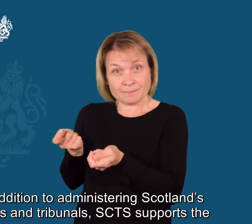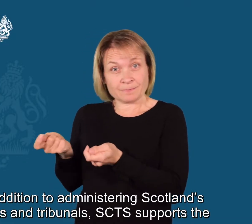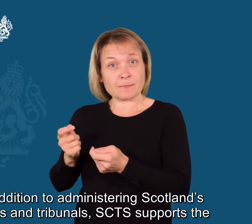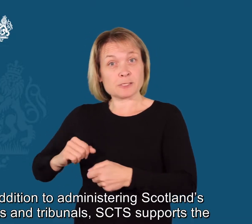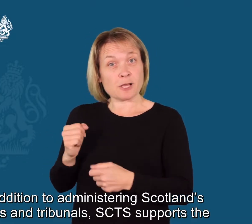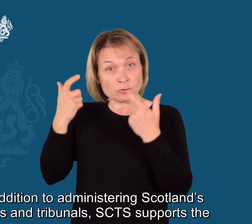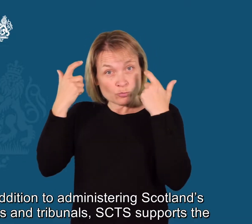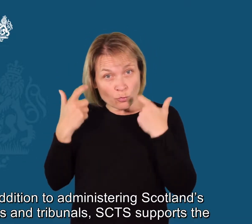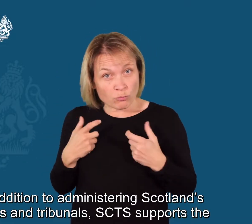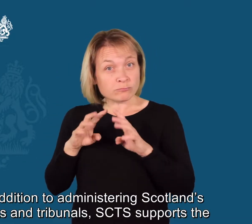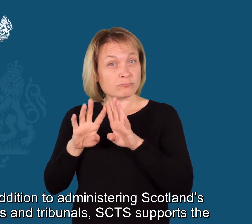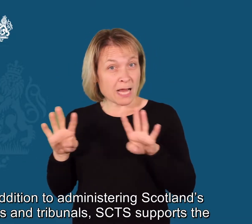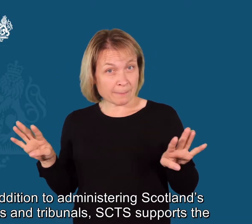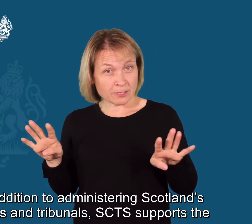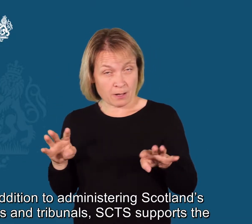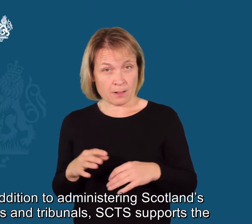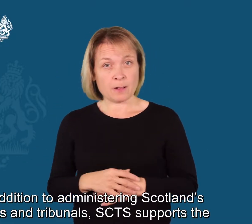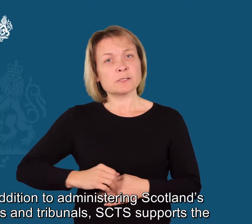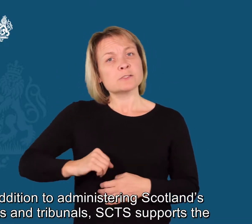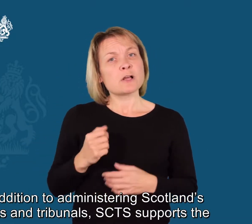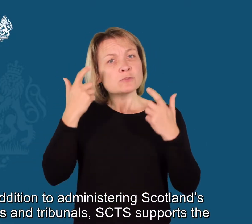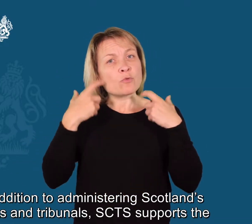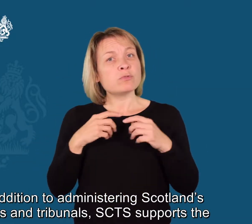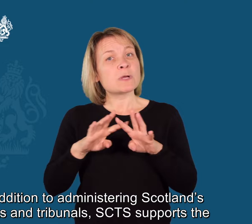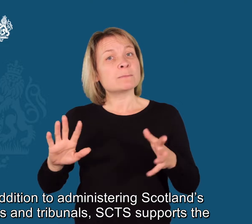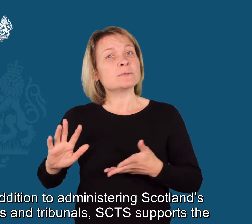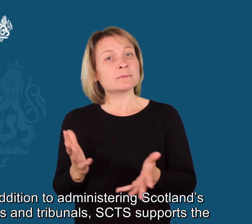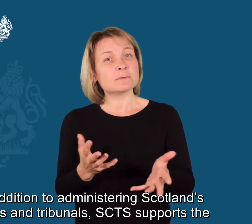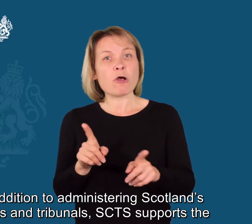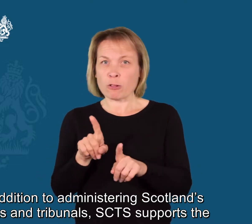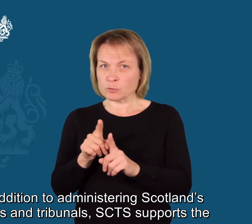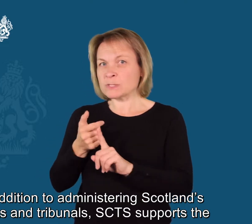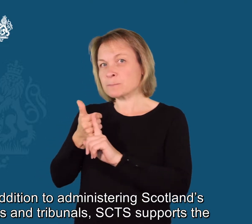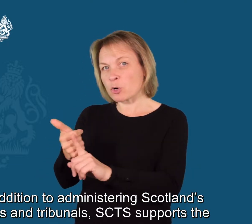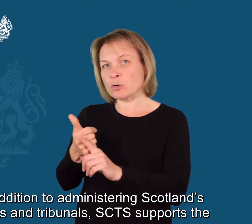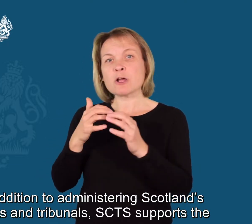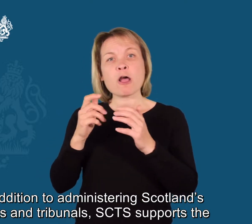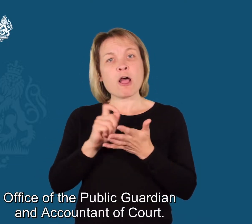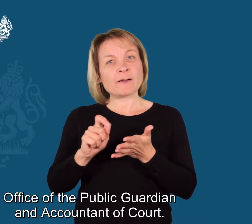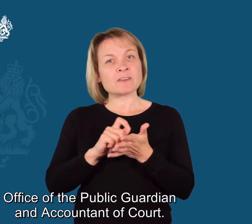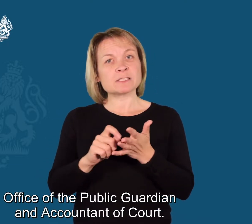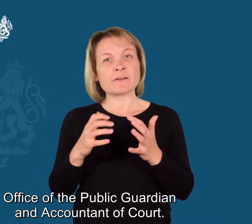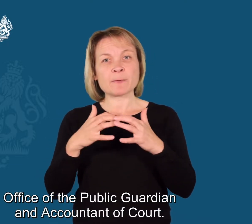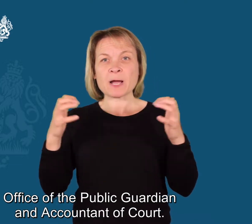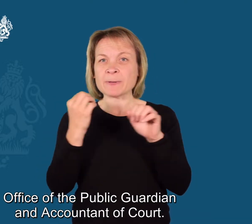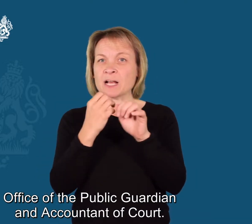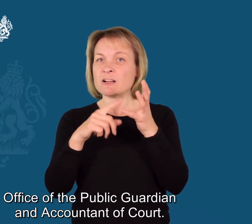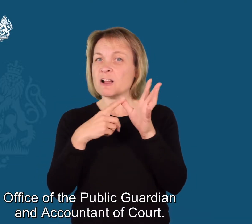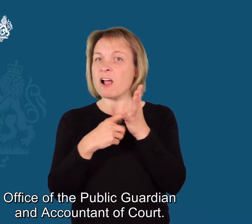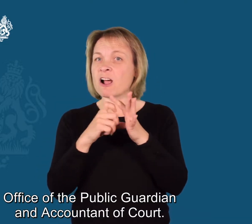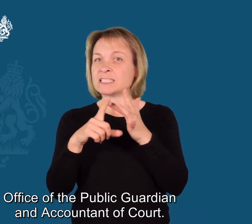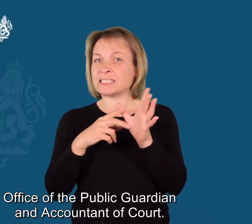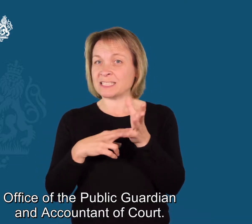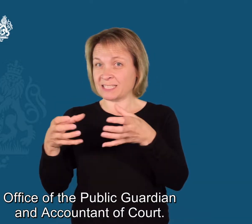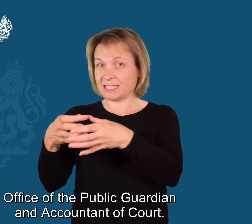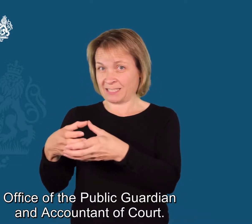In addition to administering Scotland's courts and tribunals, SCTS supports the Office of the Public Guardian and Accountant of Court.